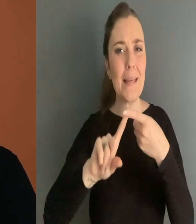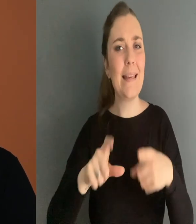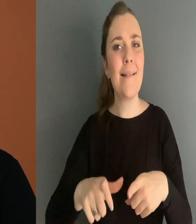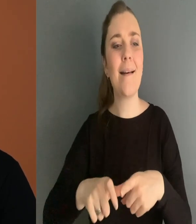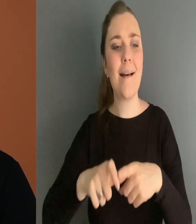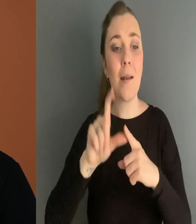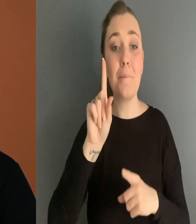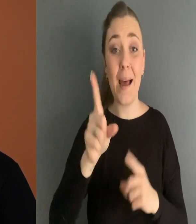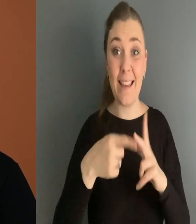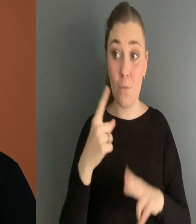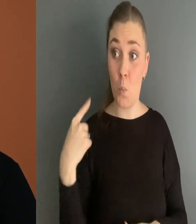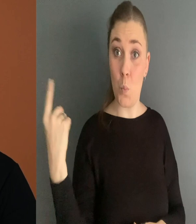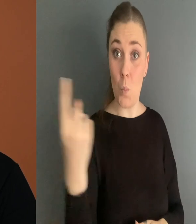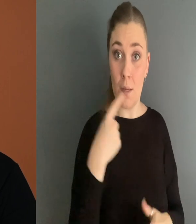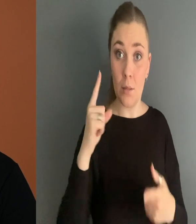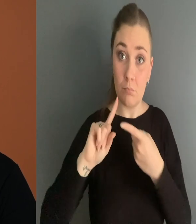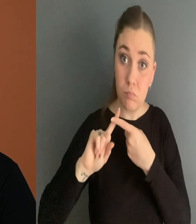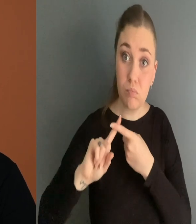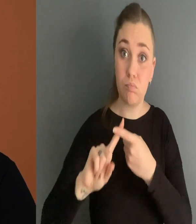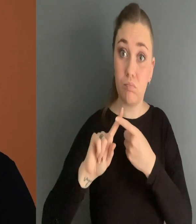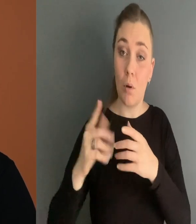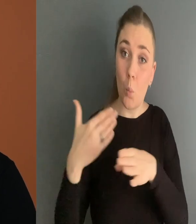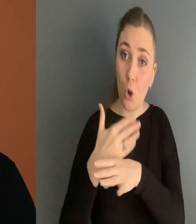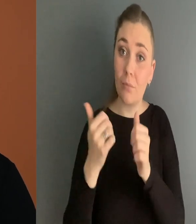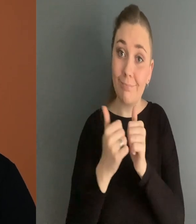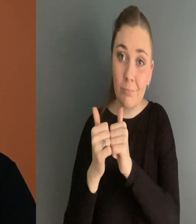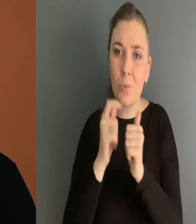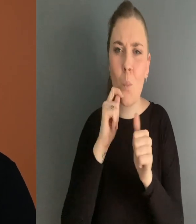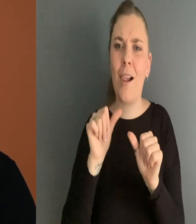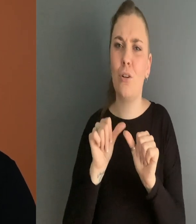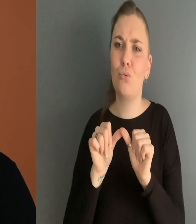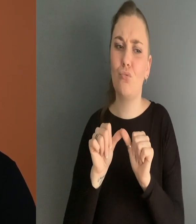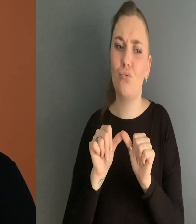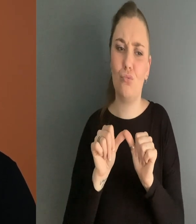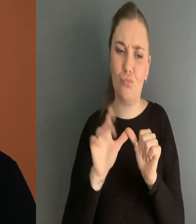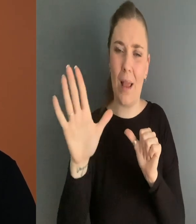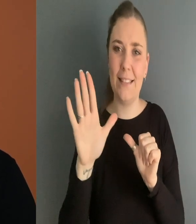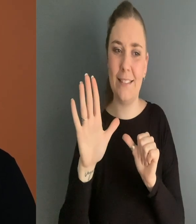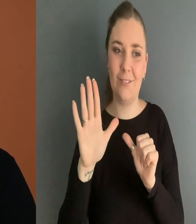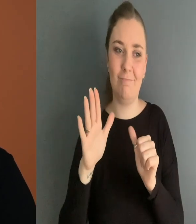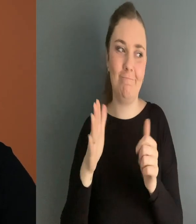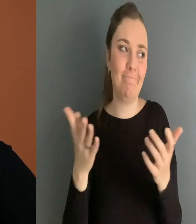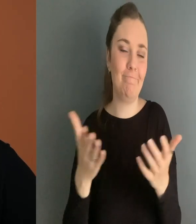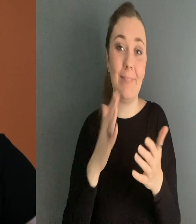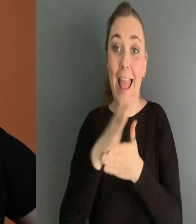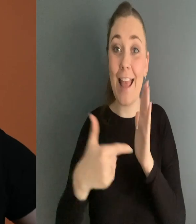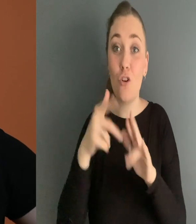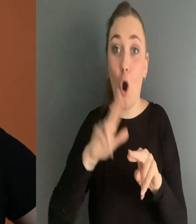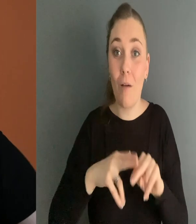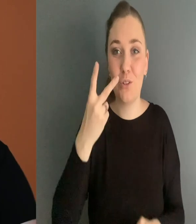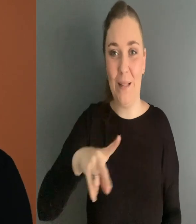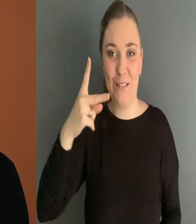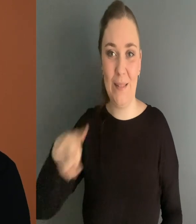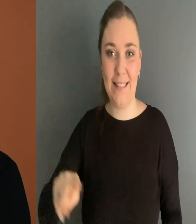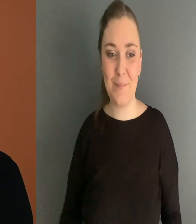if we keep working together it's going to be a great you know end of 2020